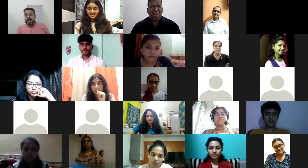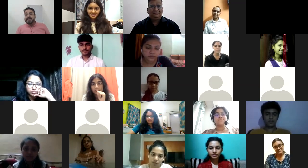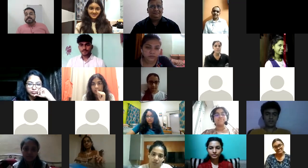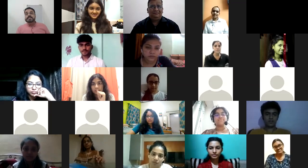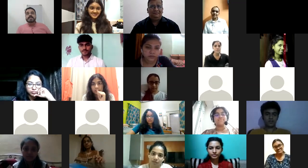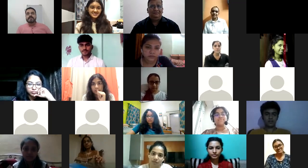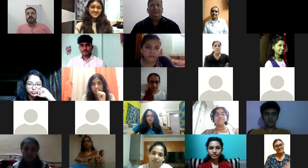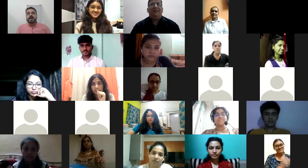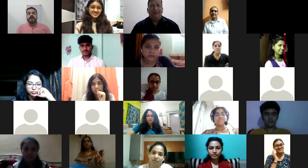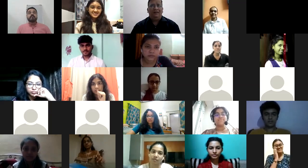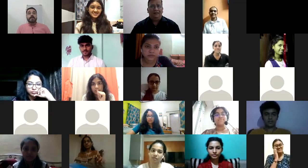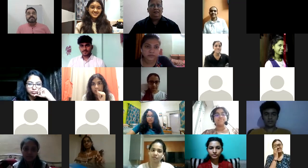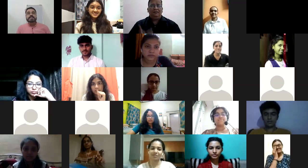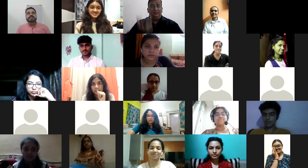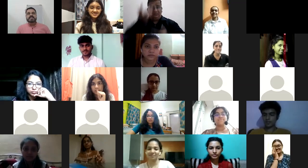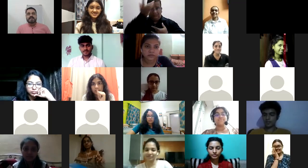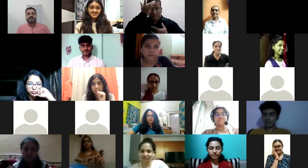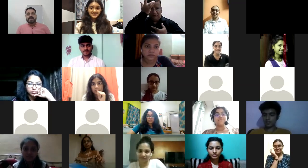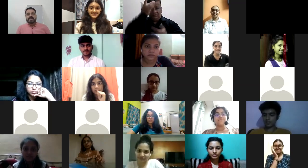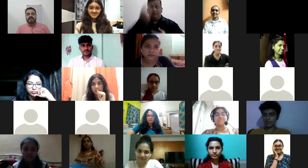pharmacist? Pharmacist.